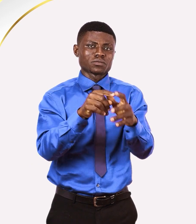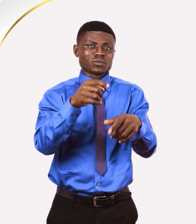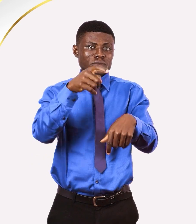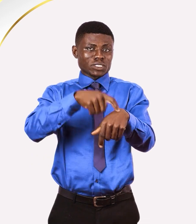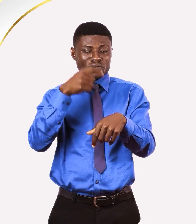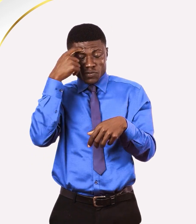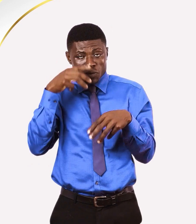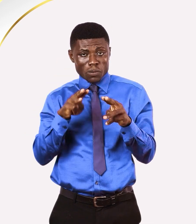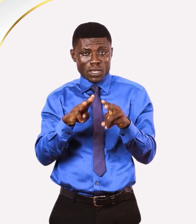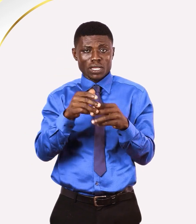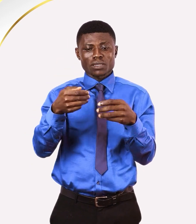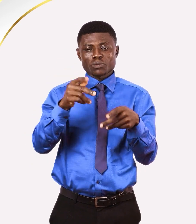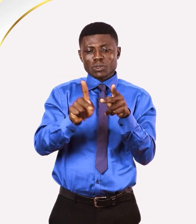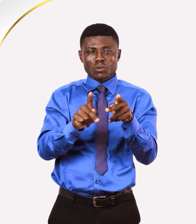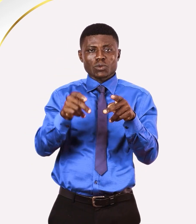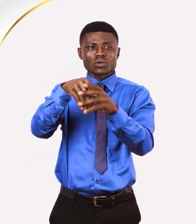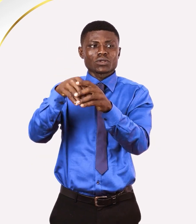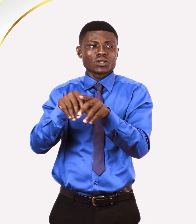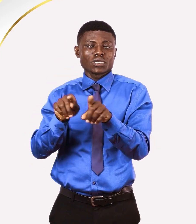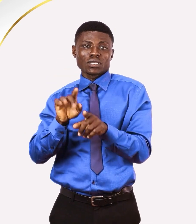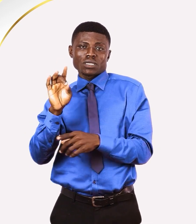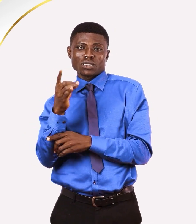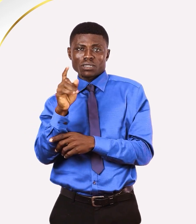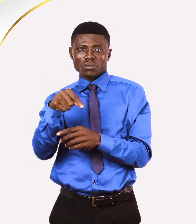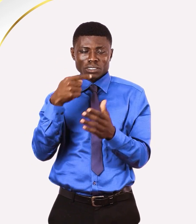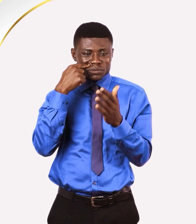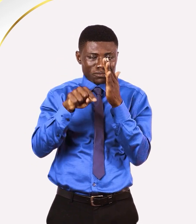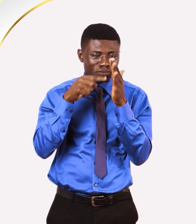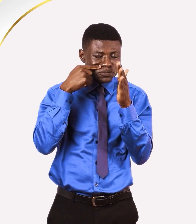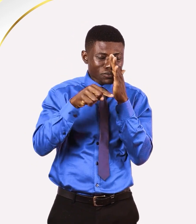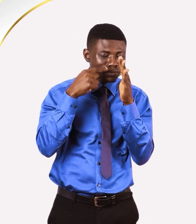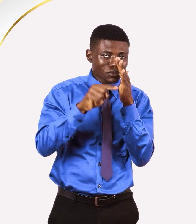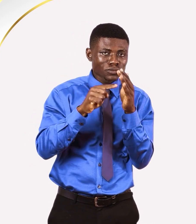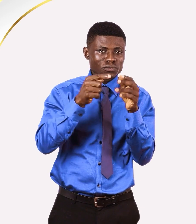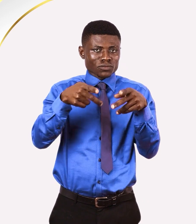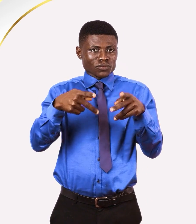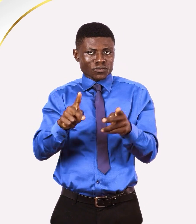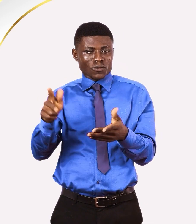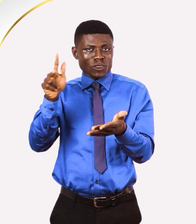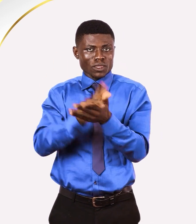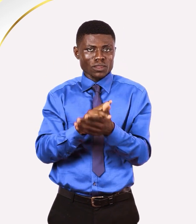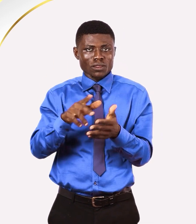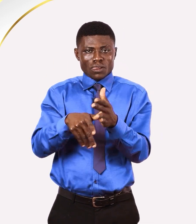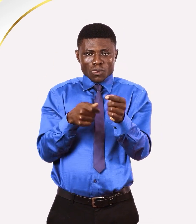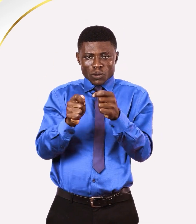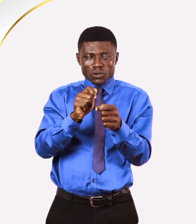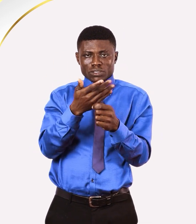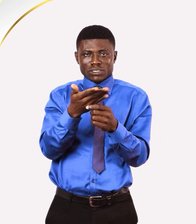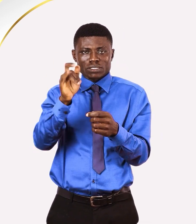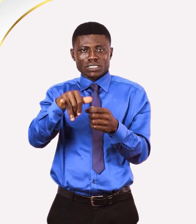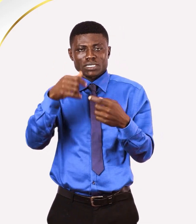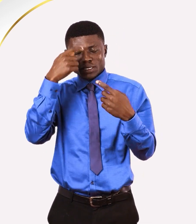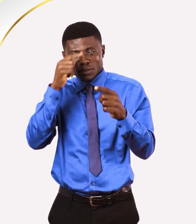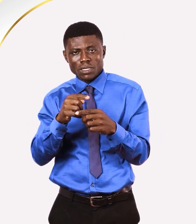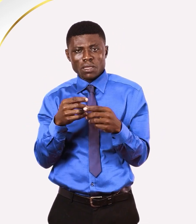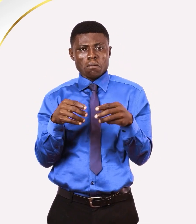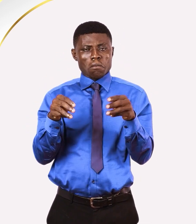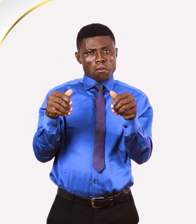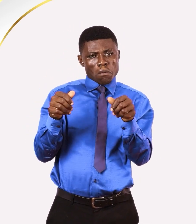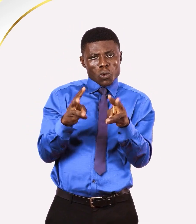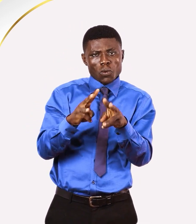for market operators. 8. Review, approve, and regulate takeovers,